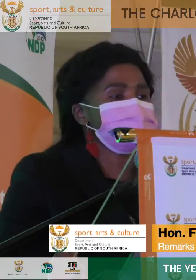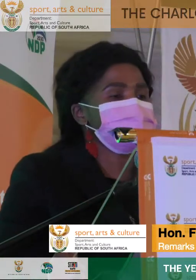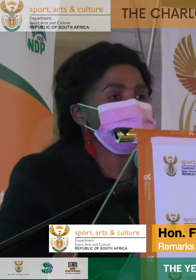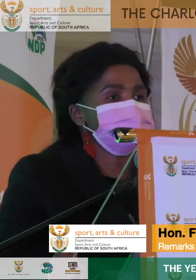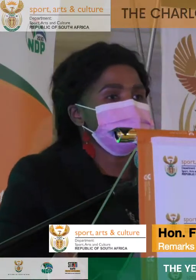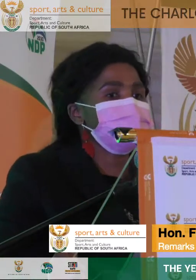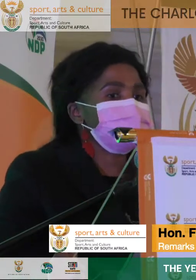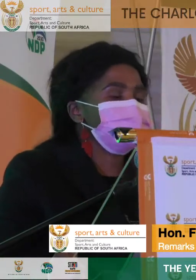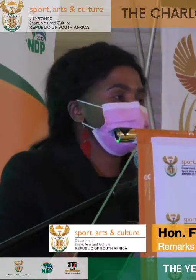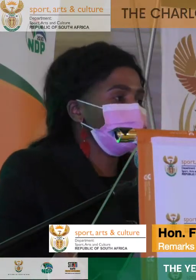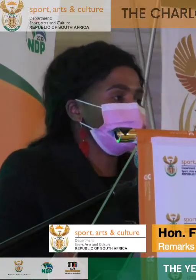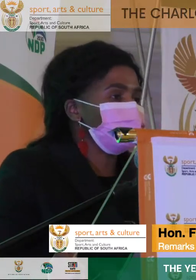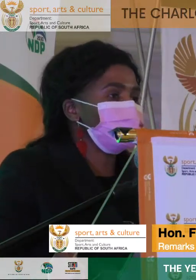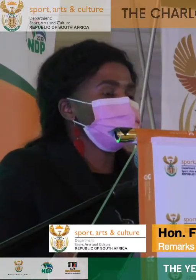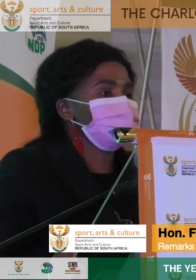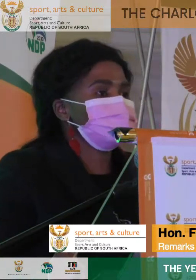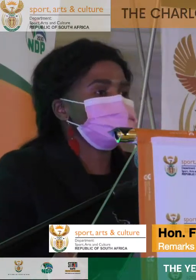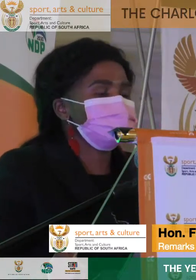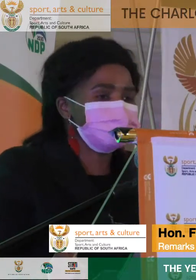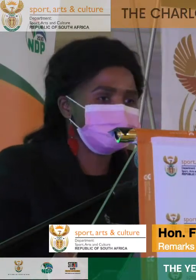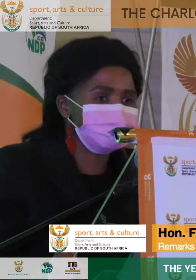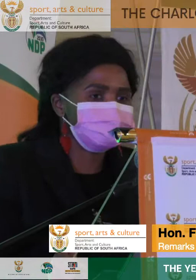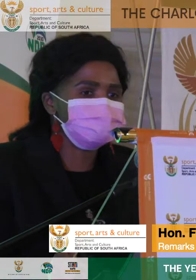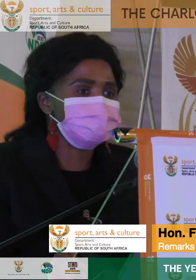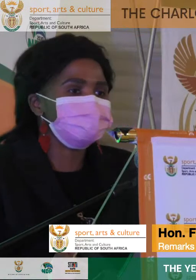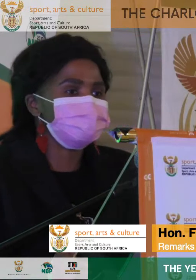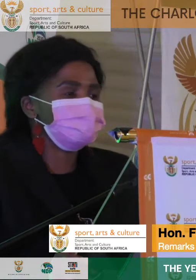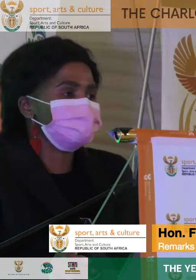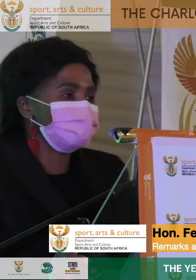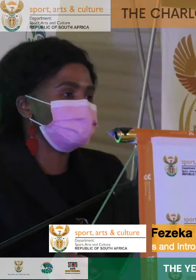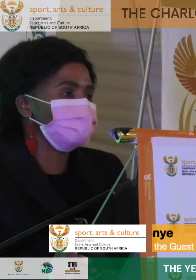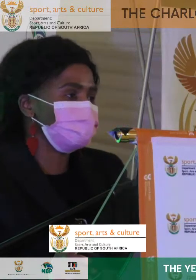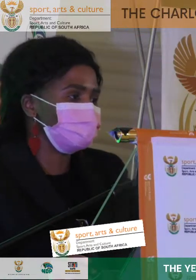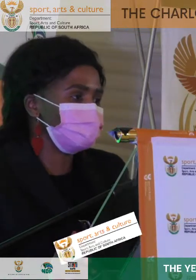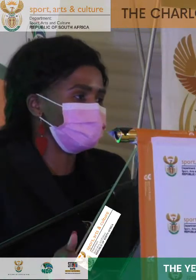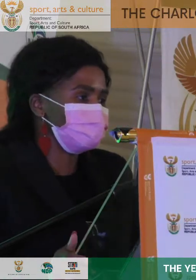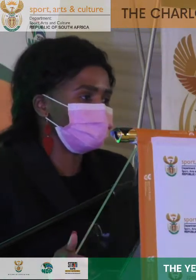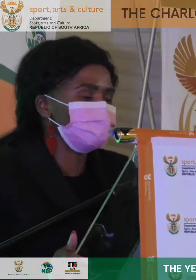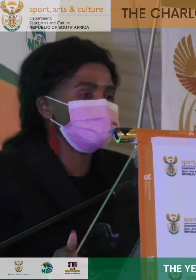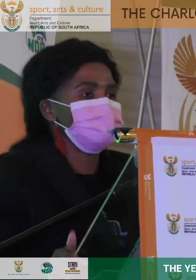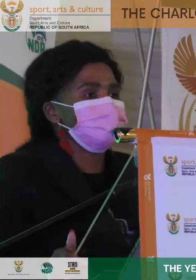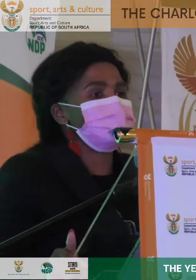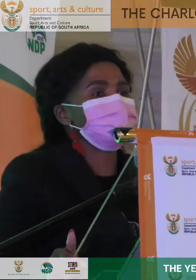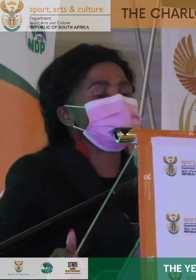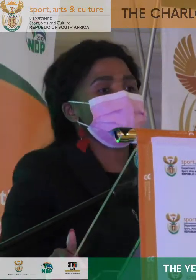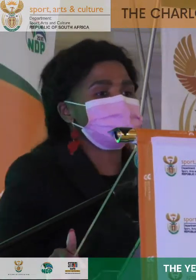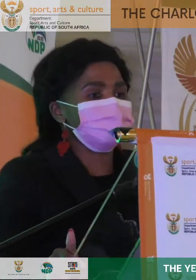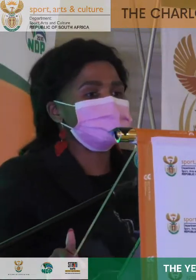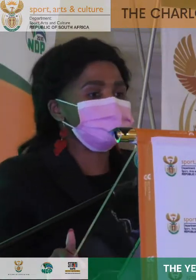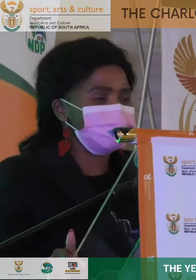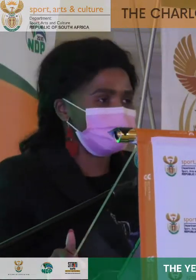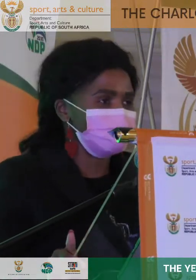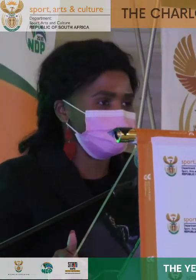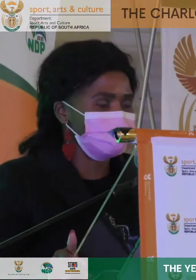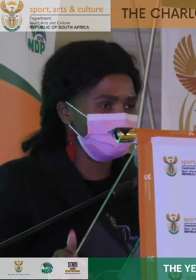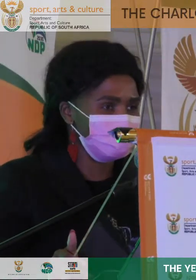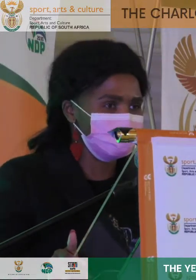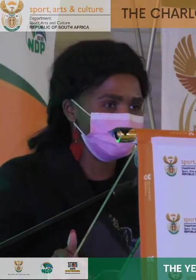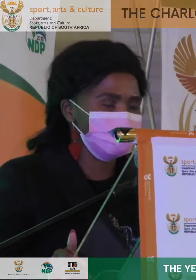thina aba siye eyunivesithi kwangona sidibane nepolitiki bona bebeleqwa literally